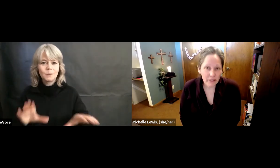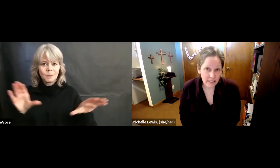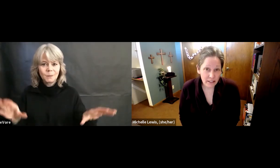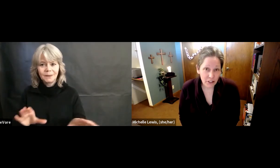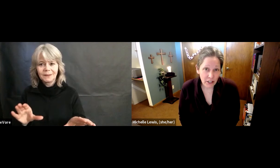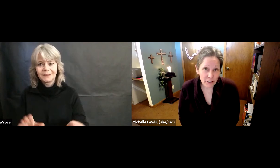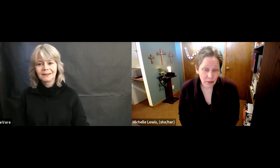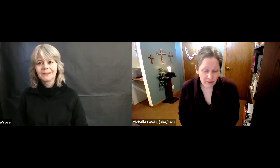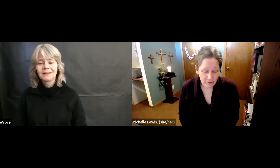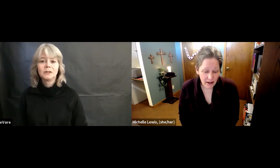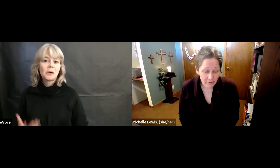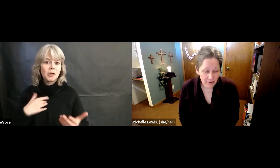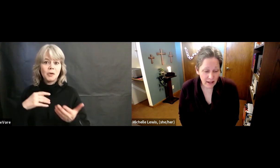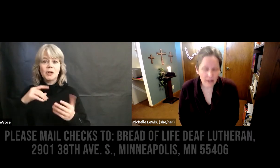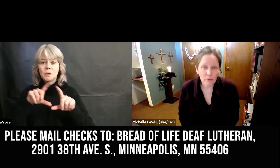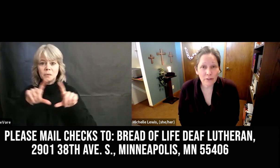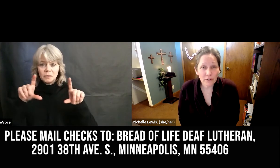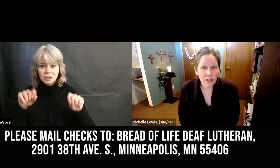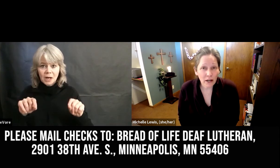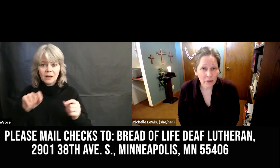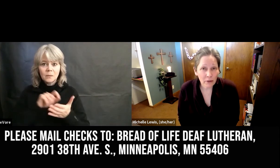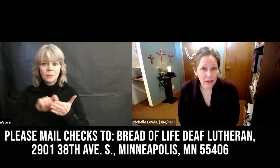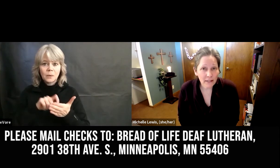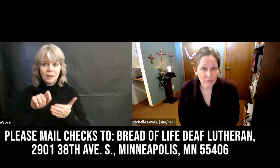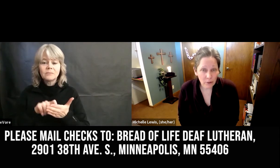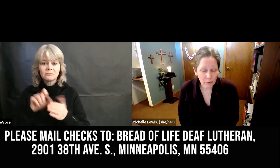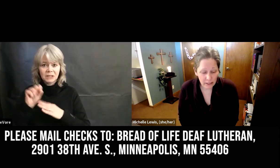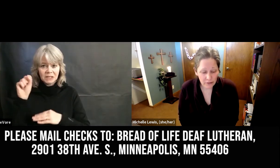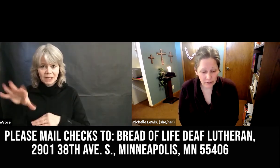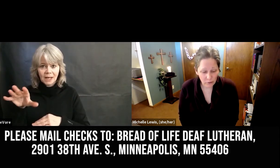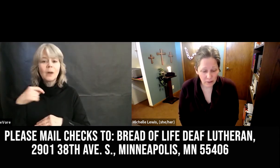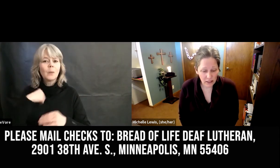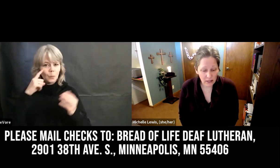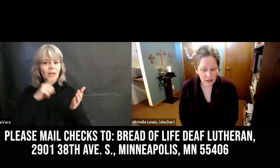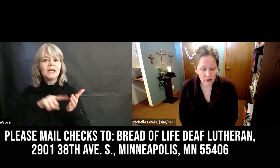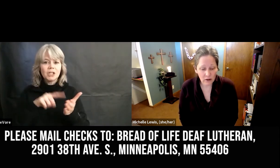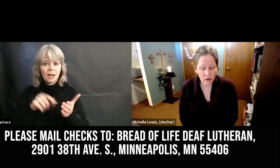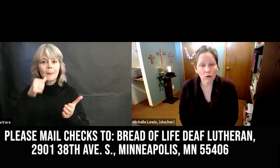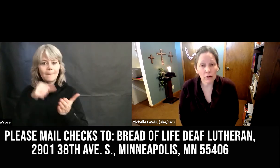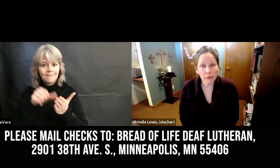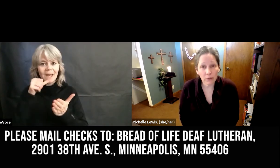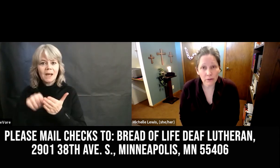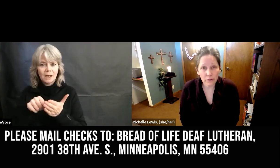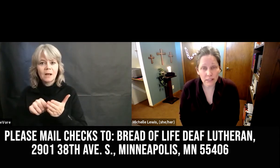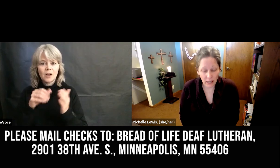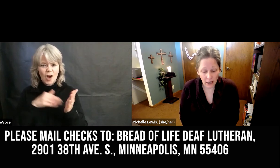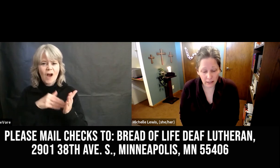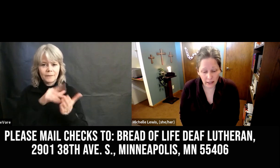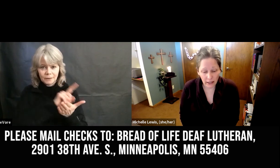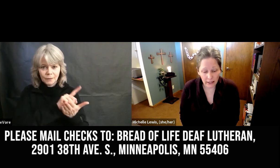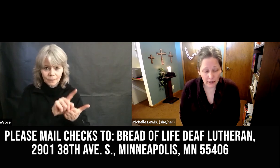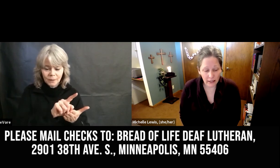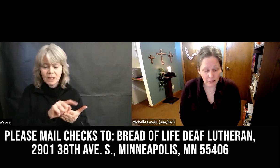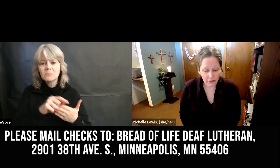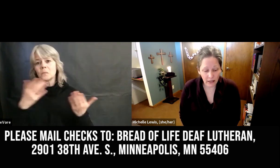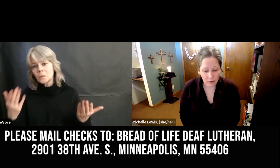You can send a check to Bread of Life, and we do check our mailbox frequently during the week. Or you can use an